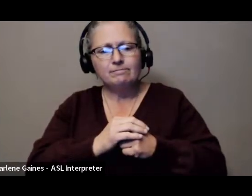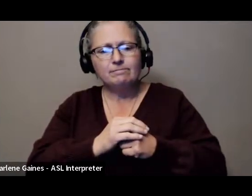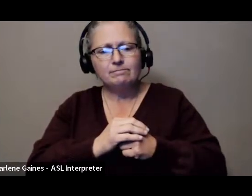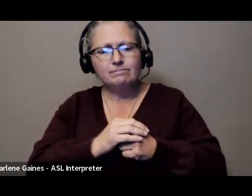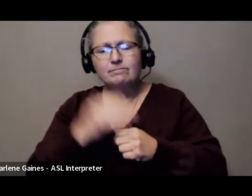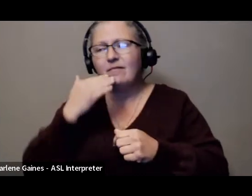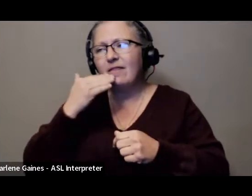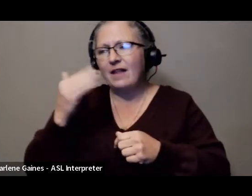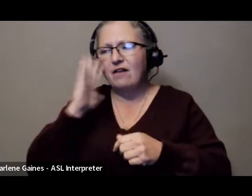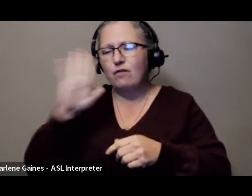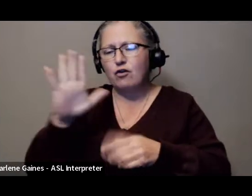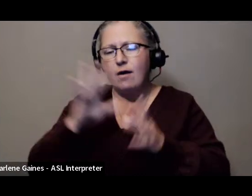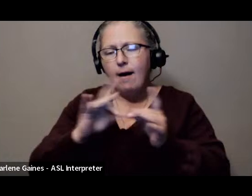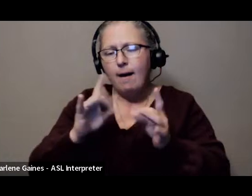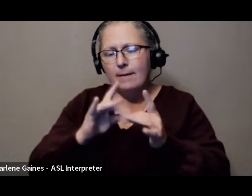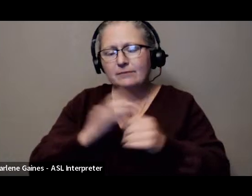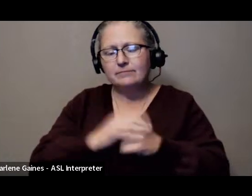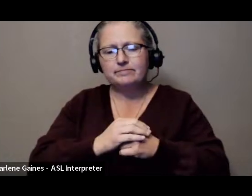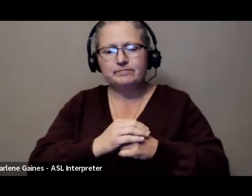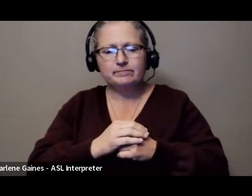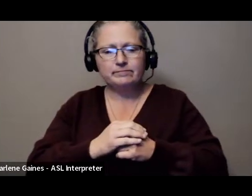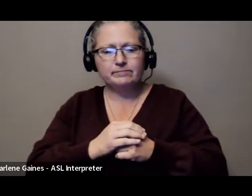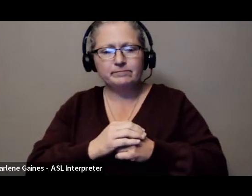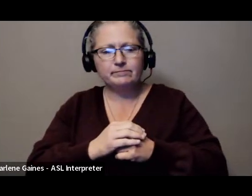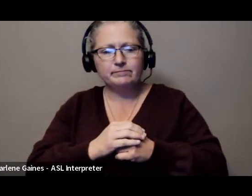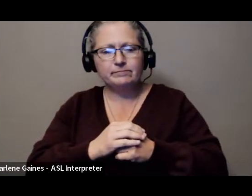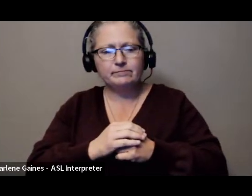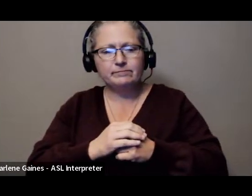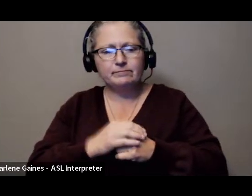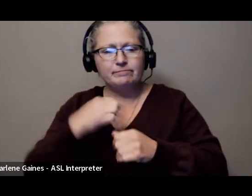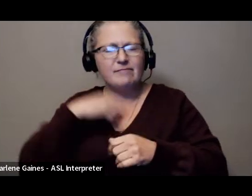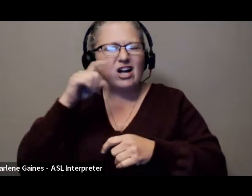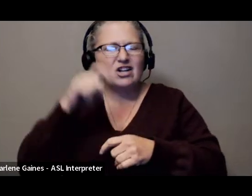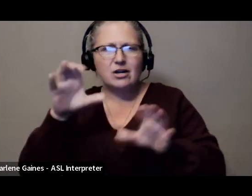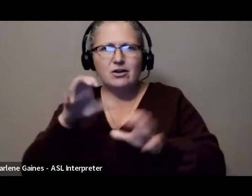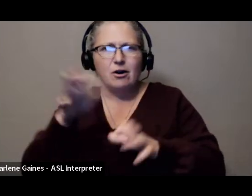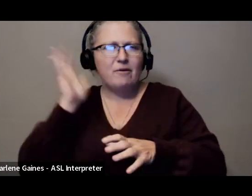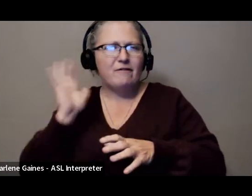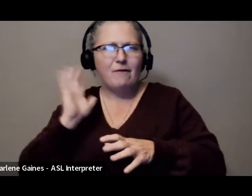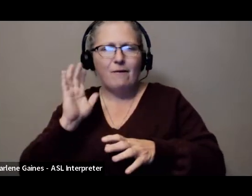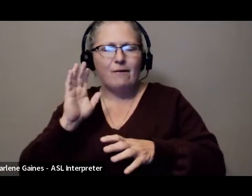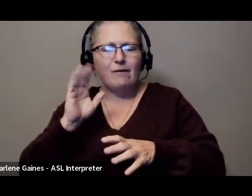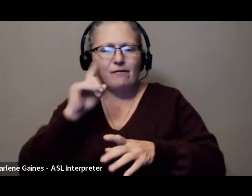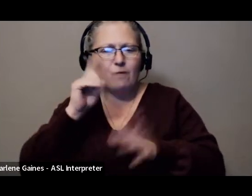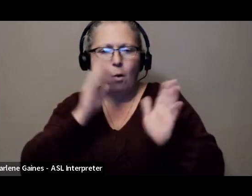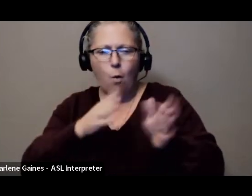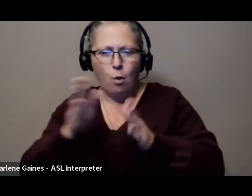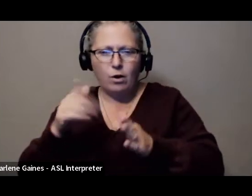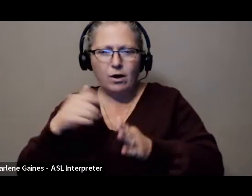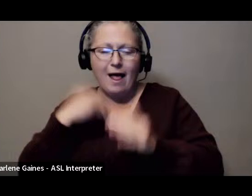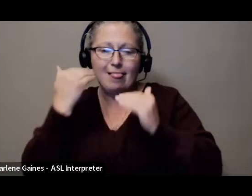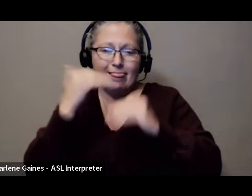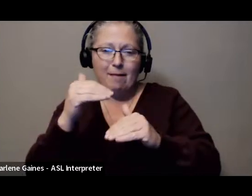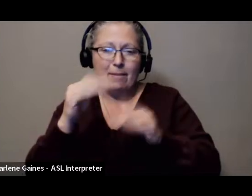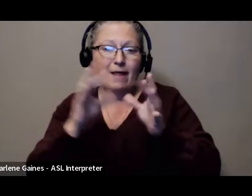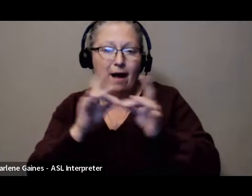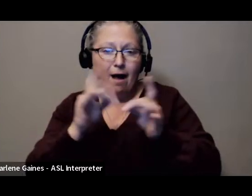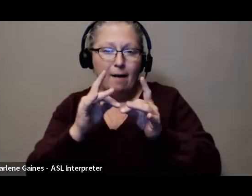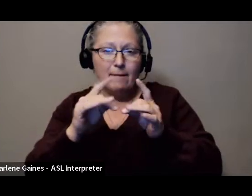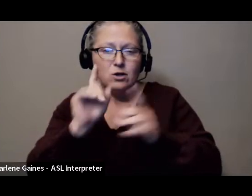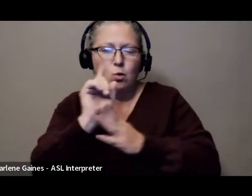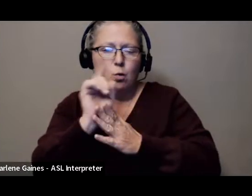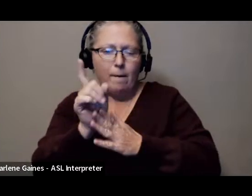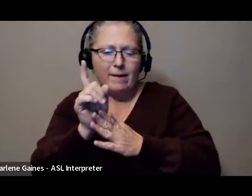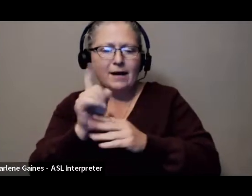Okay, thank you for your comment. I should have done this before as a point of order. I'm going to limit the comments to about a